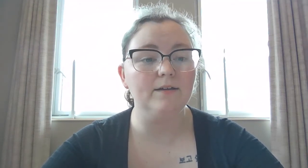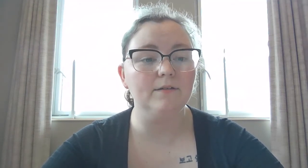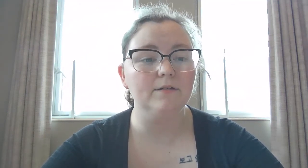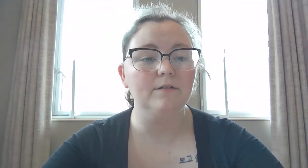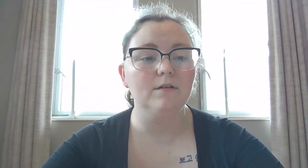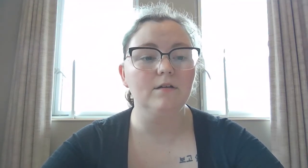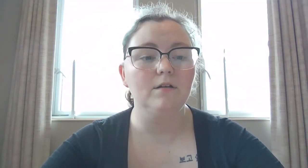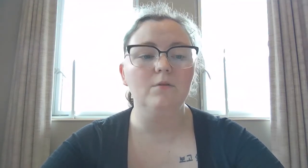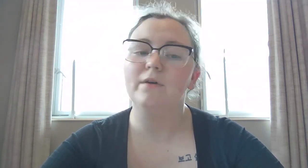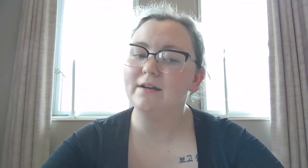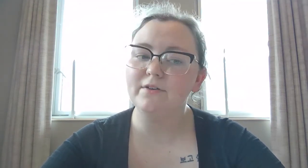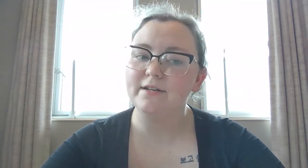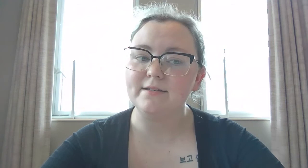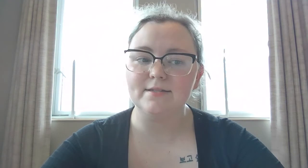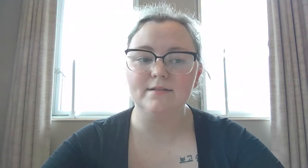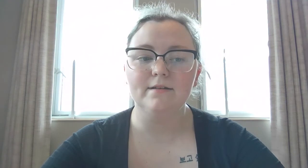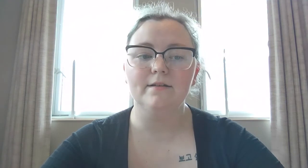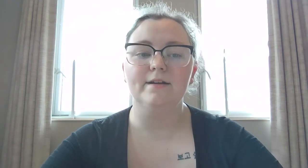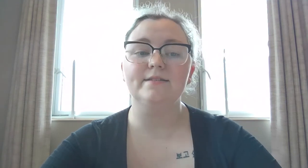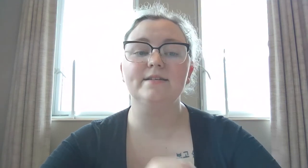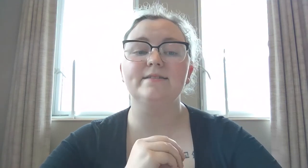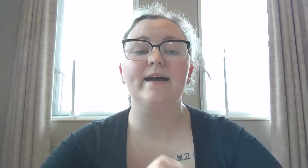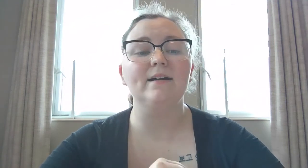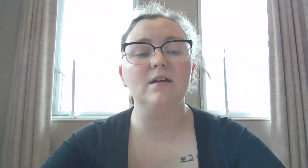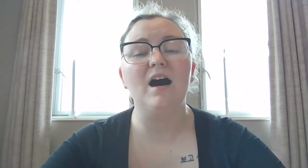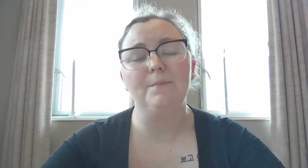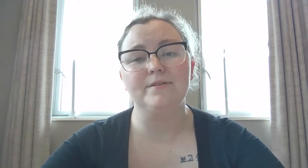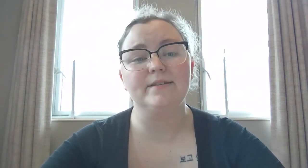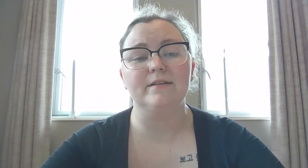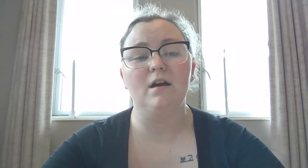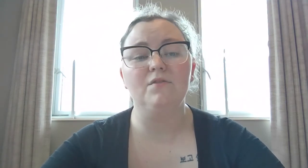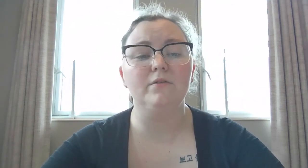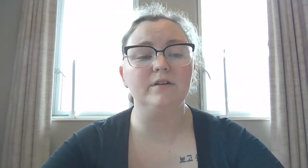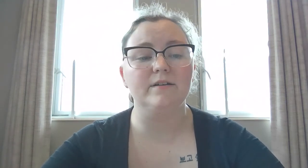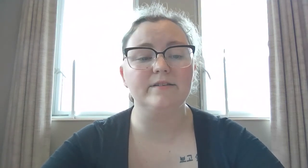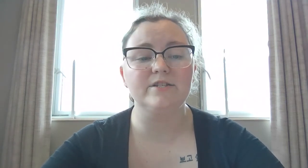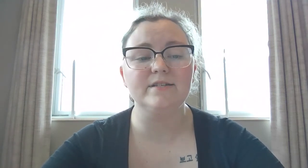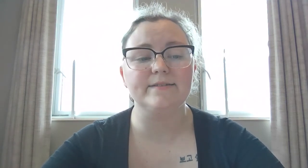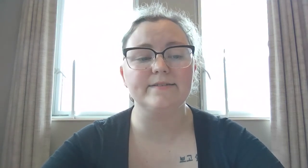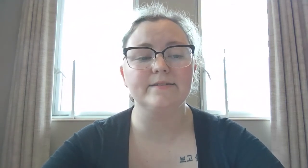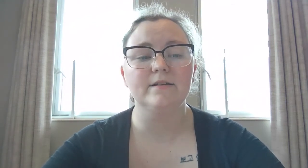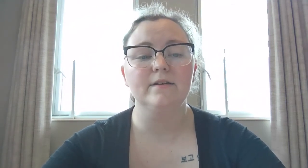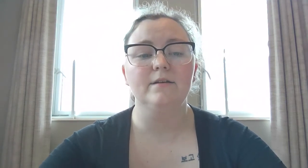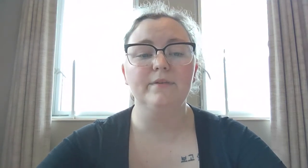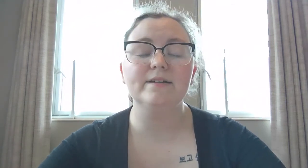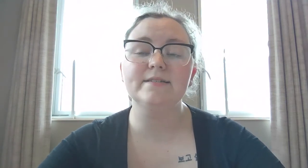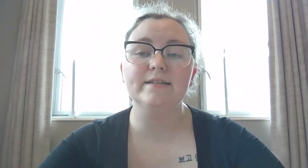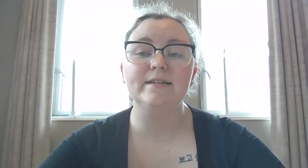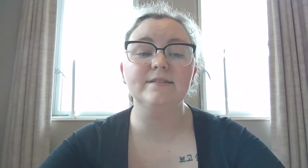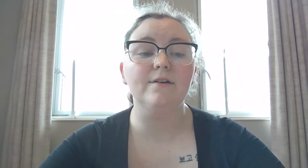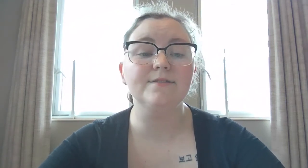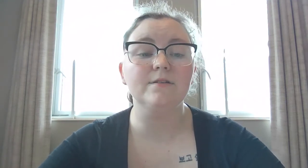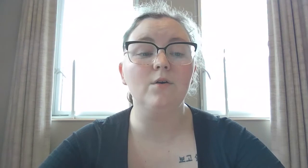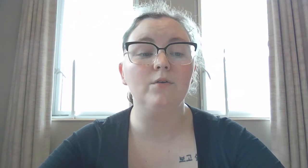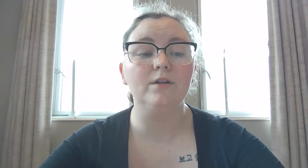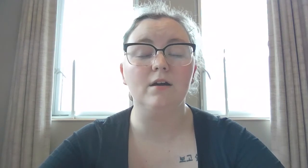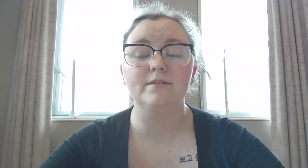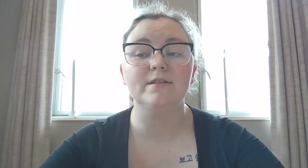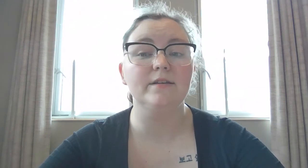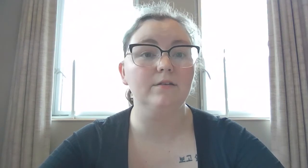chocolate? Whatever it is, it's the exact opposite of holding on to Jesus, because he's also holding on to